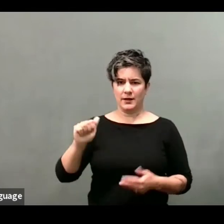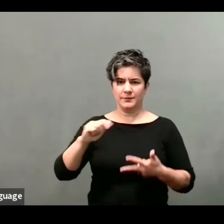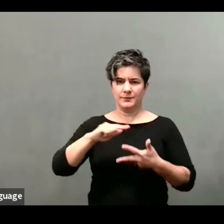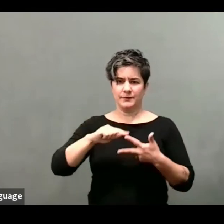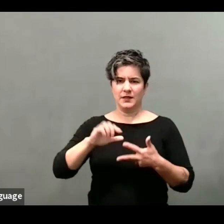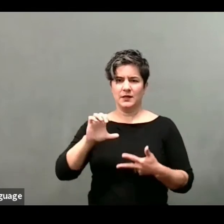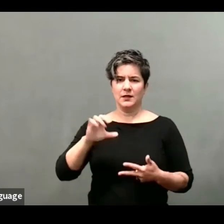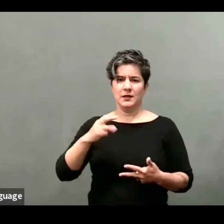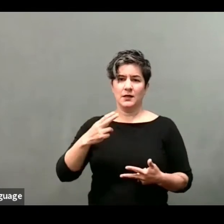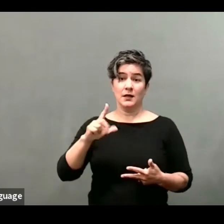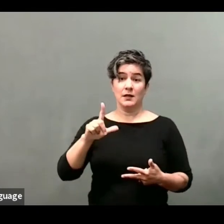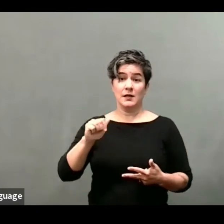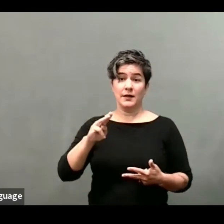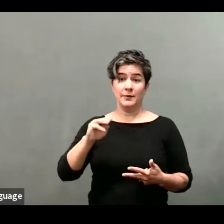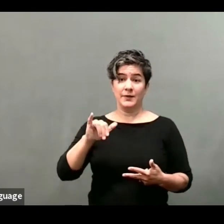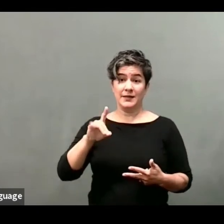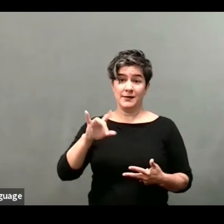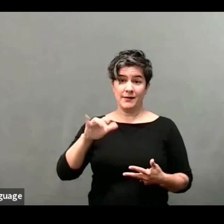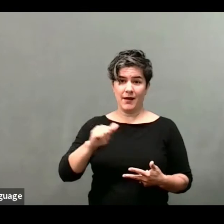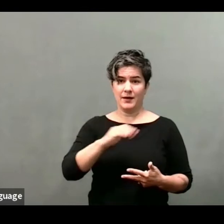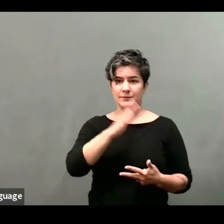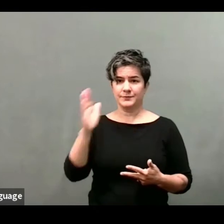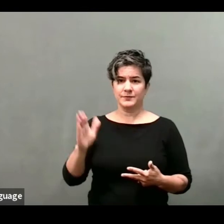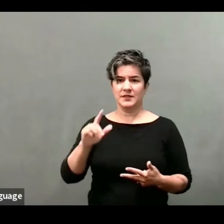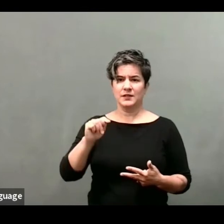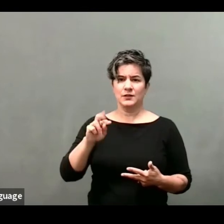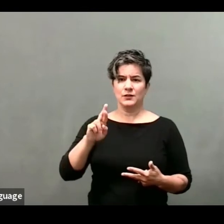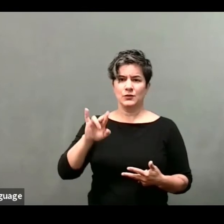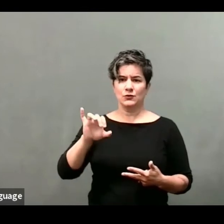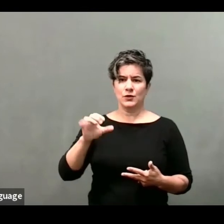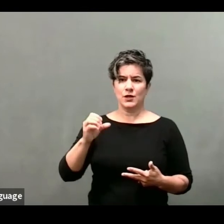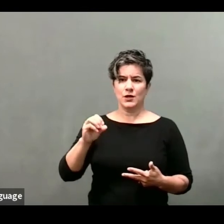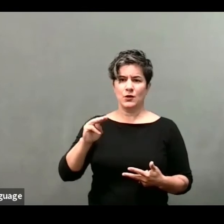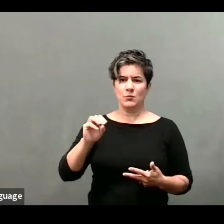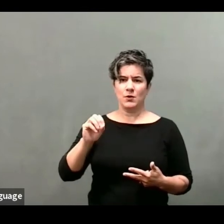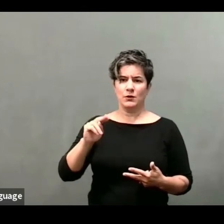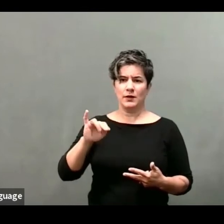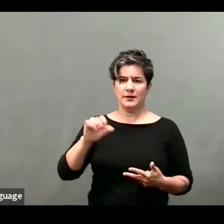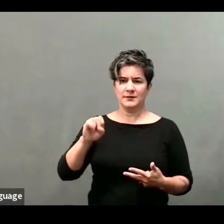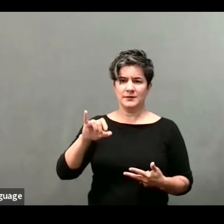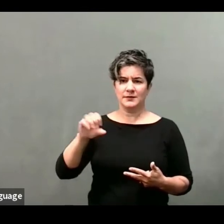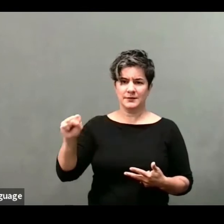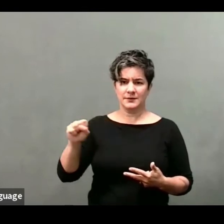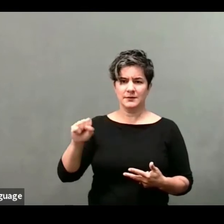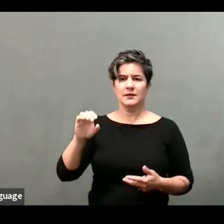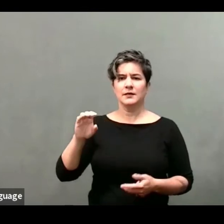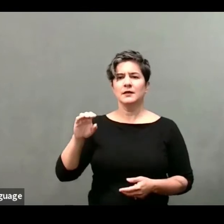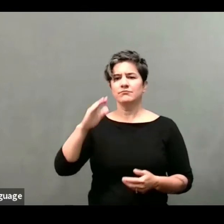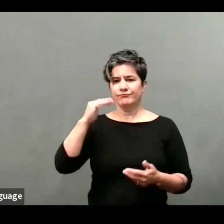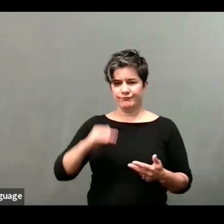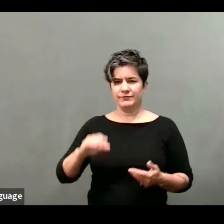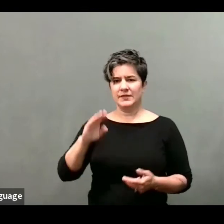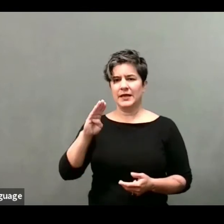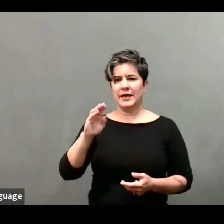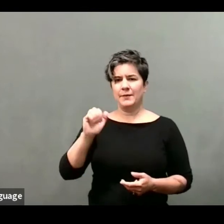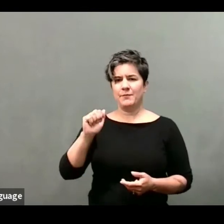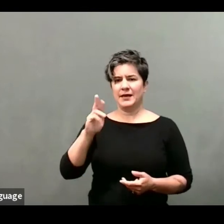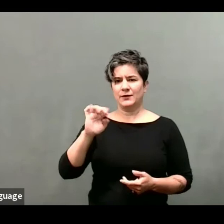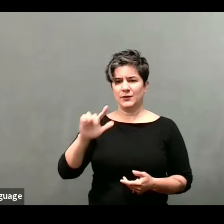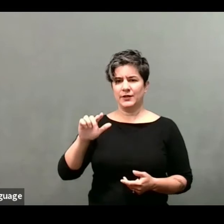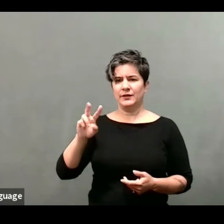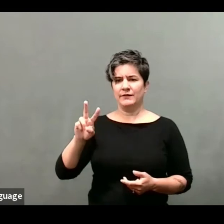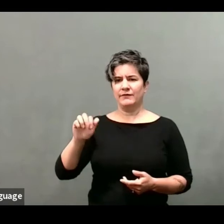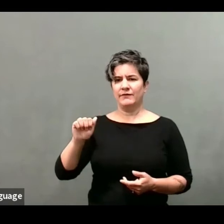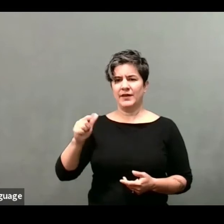chlamydia, trichomoniasis, and bacterial vaginosis. Again, I don't need to make you all into nurses who know